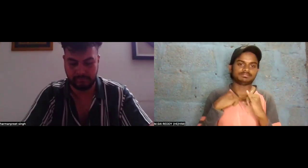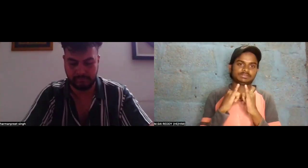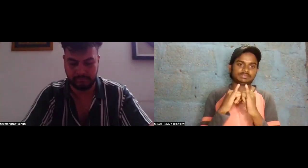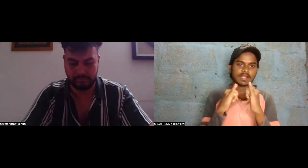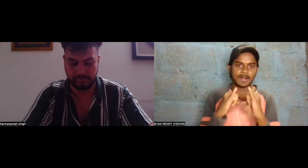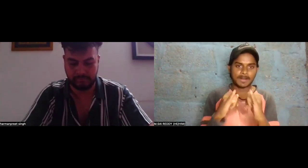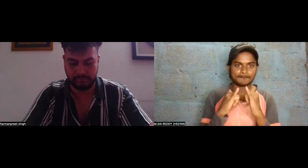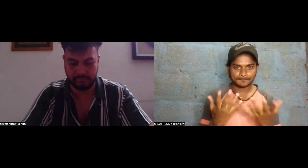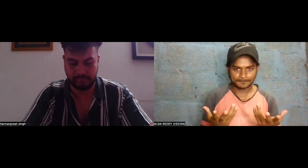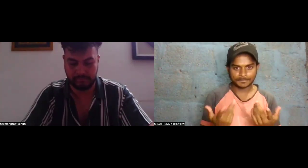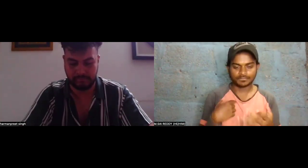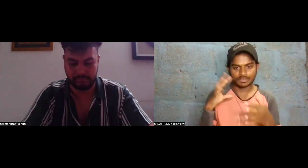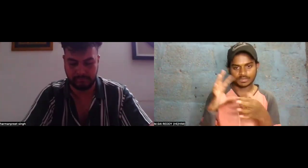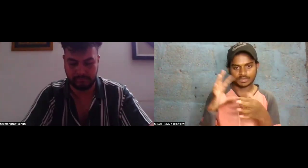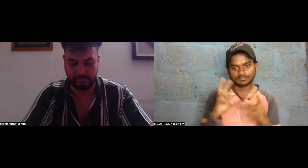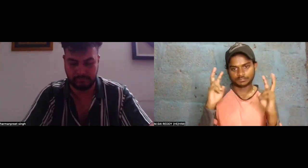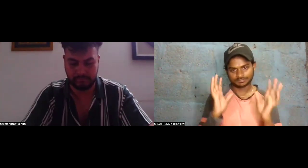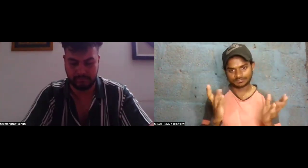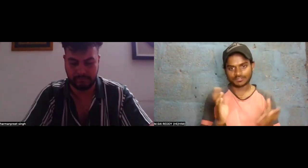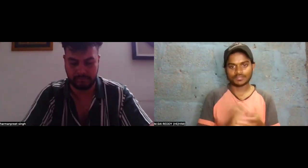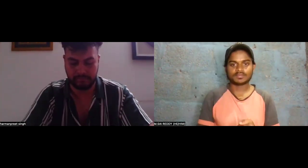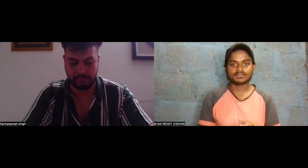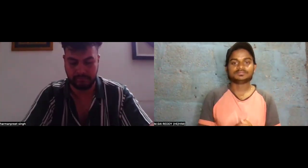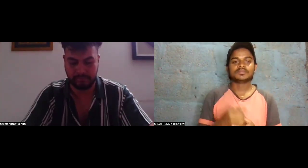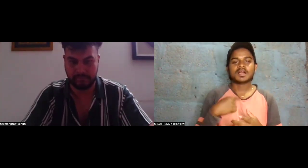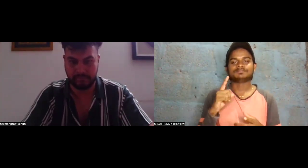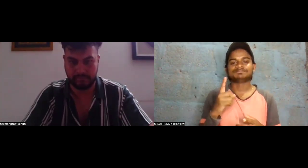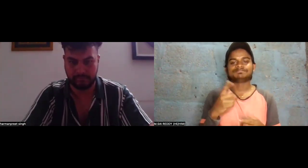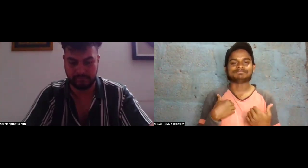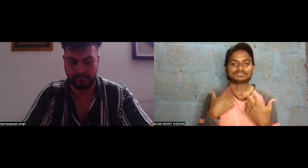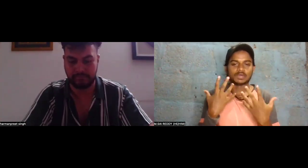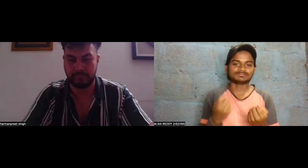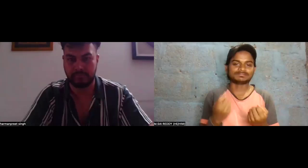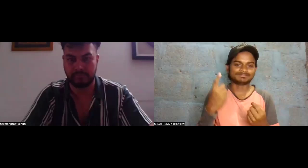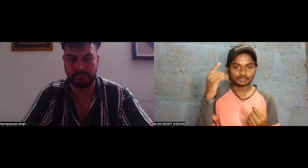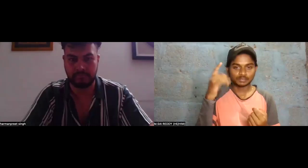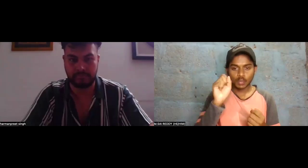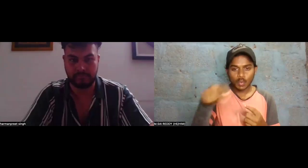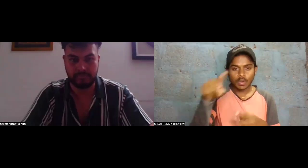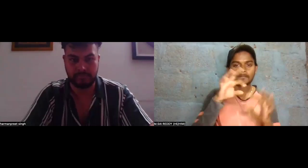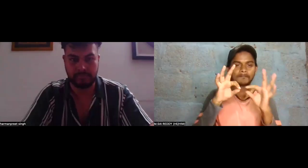solve issues because I empathize. Those issues are my issues.